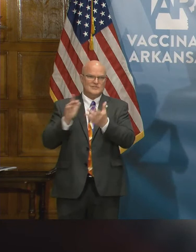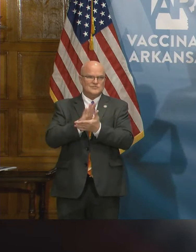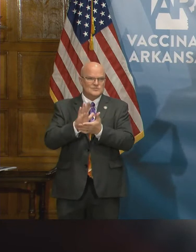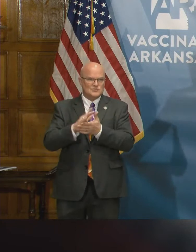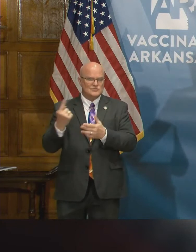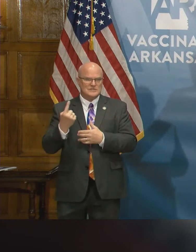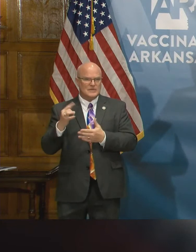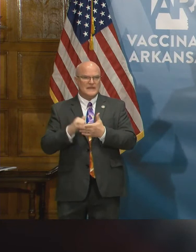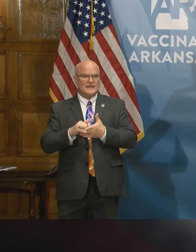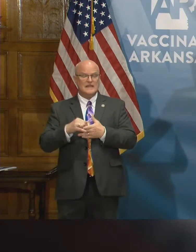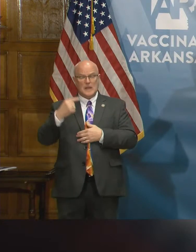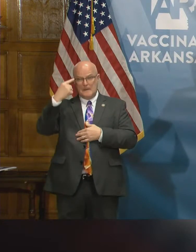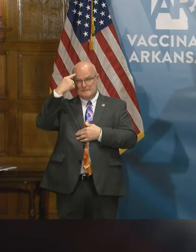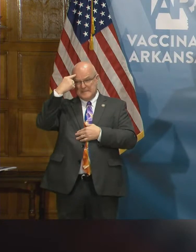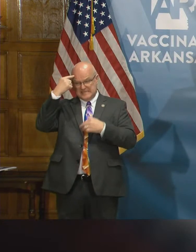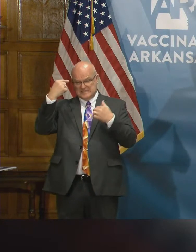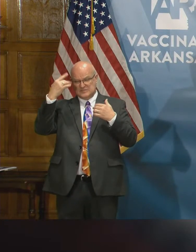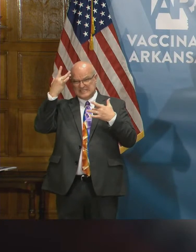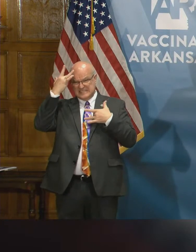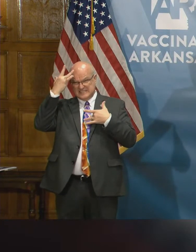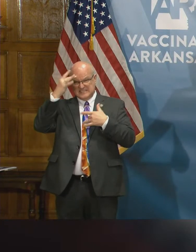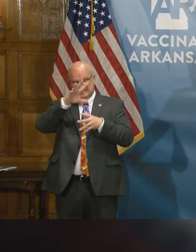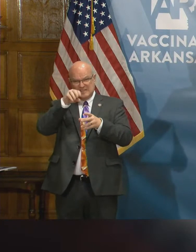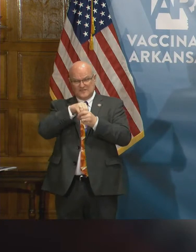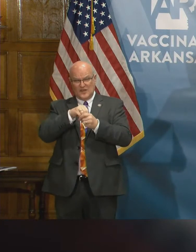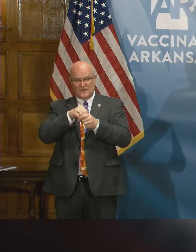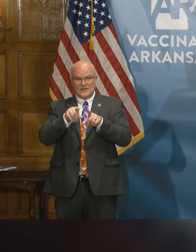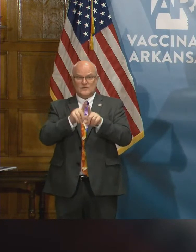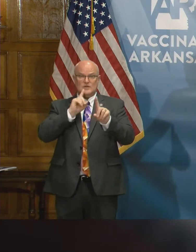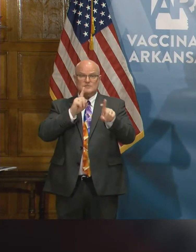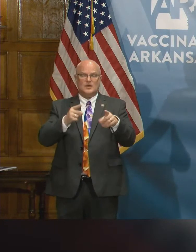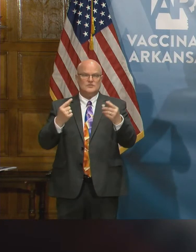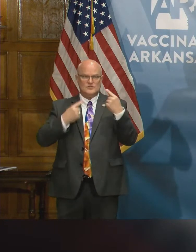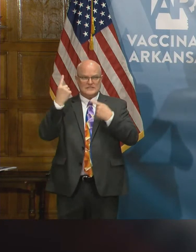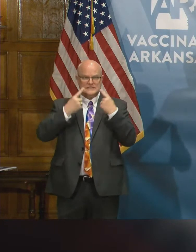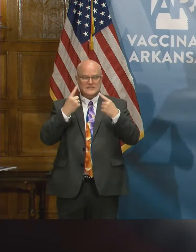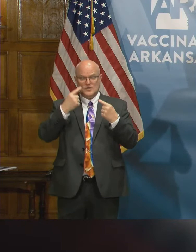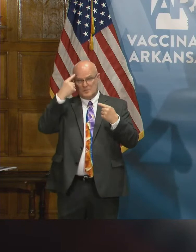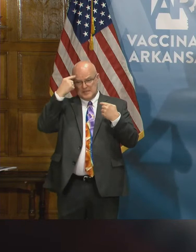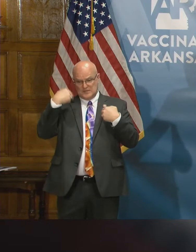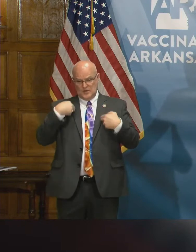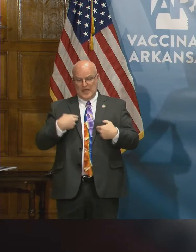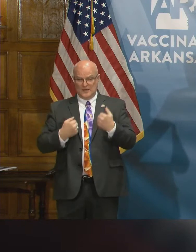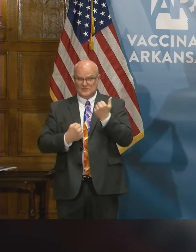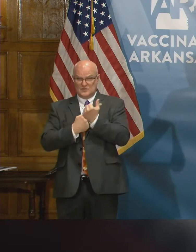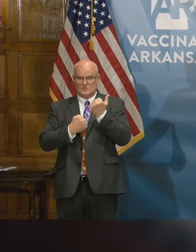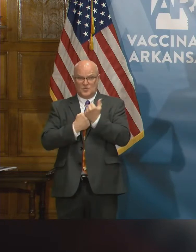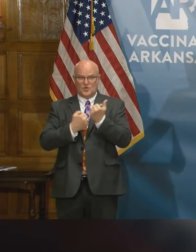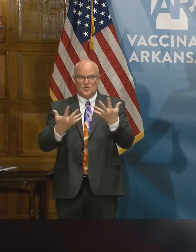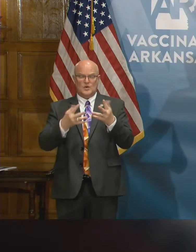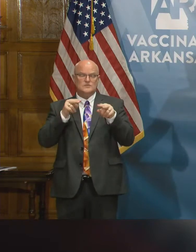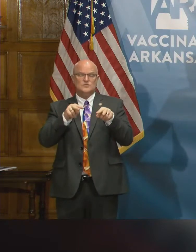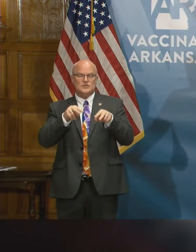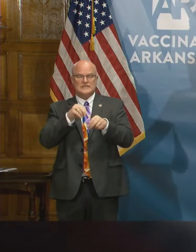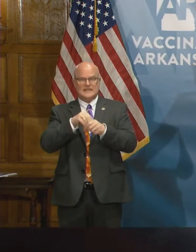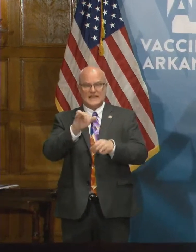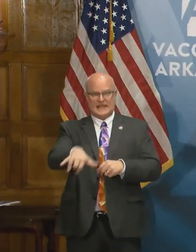that, there's mental illness involved. I was wondering if, as a response, you would consider mental health support, or what things you would look